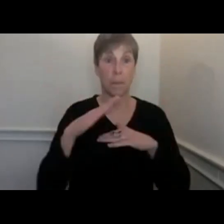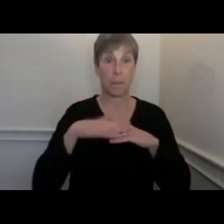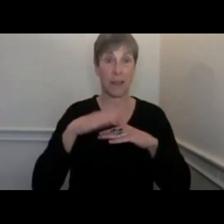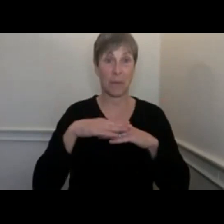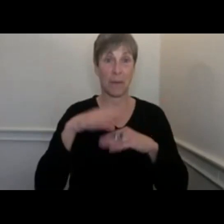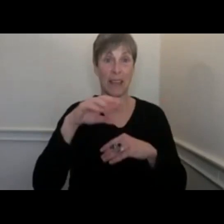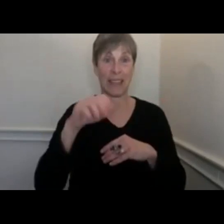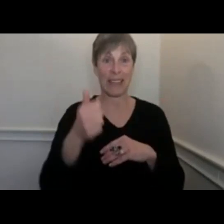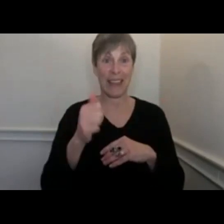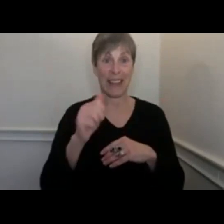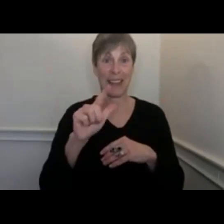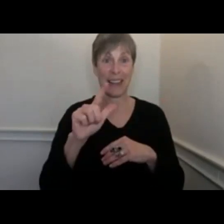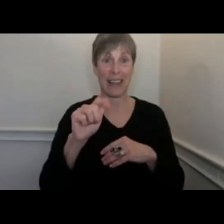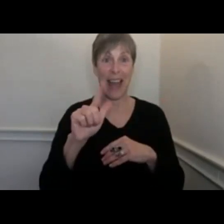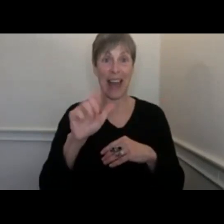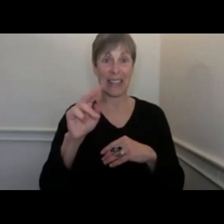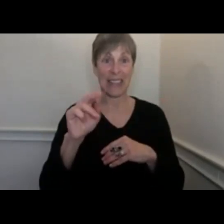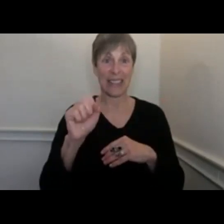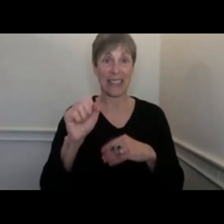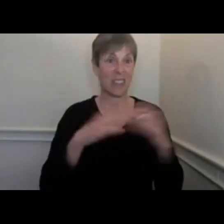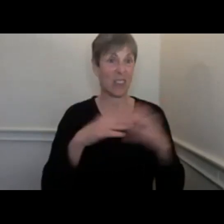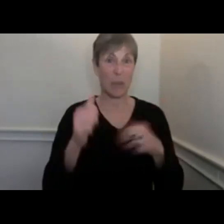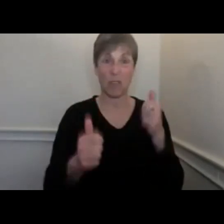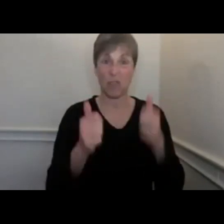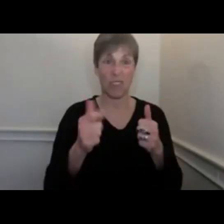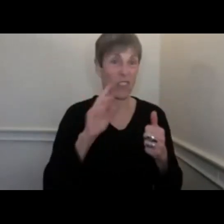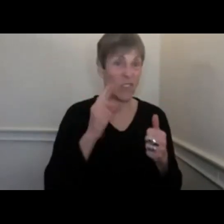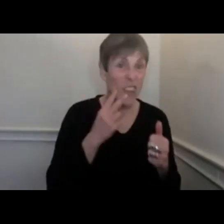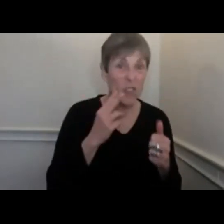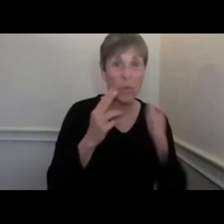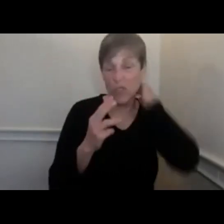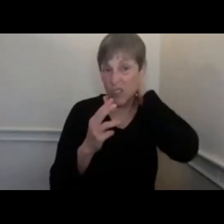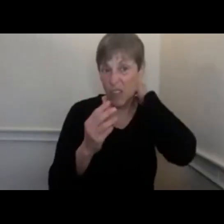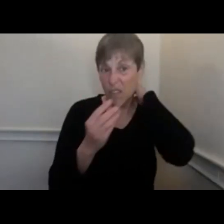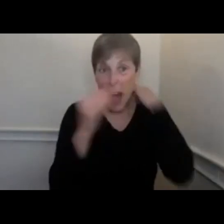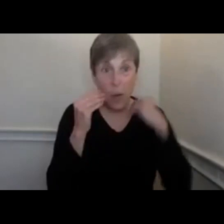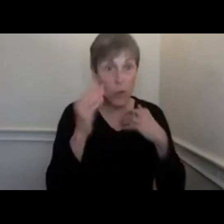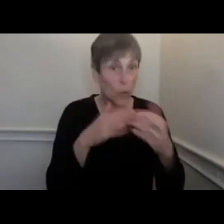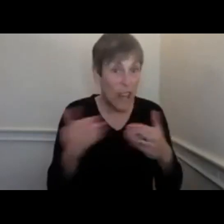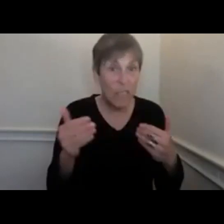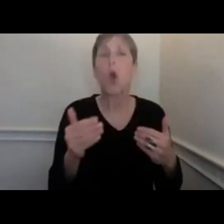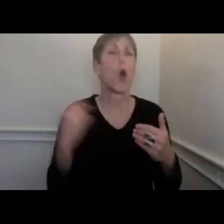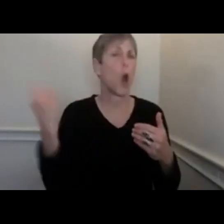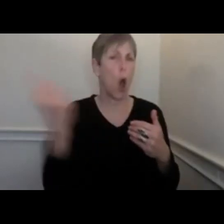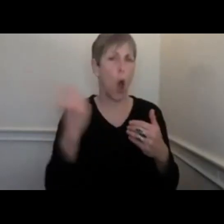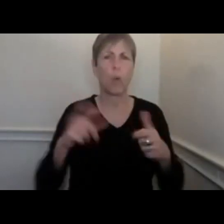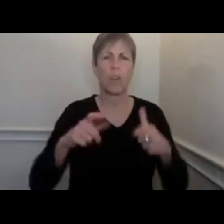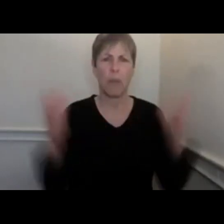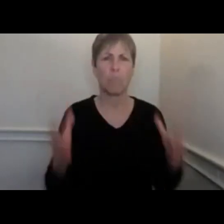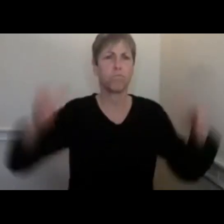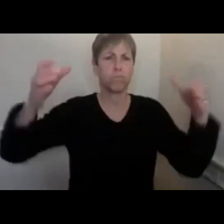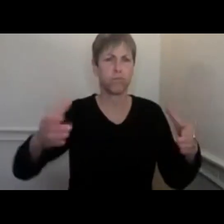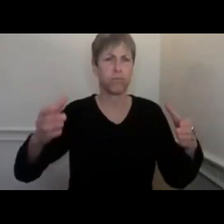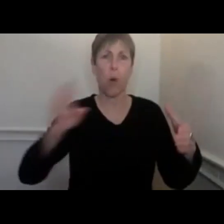for everything. You don't have to water as much, the plants have way more access to nutrients. So